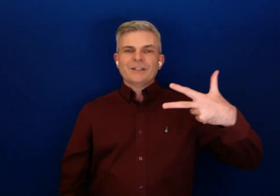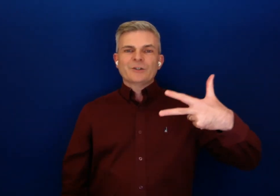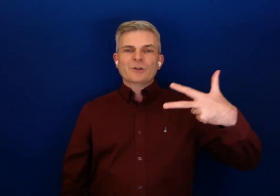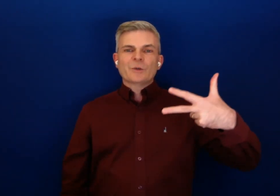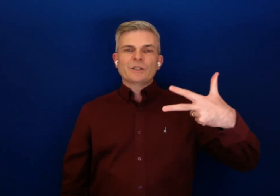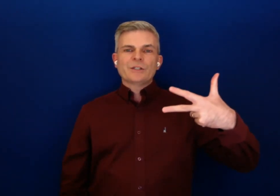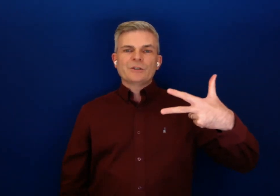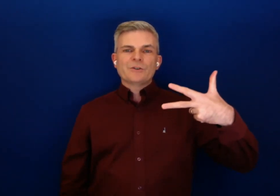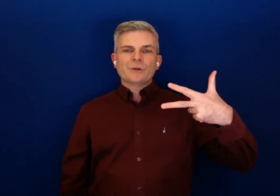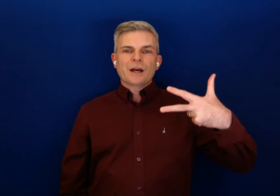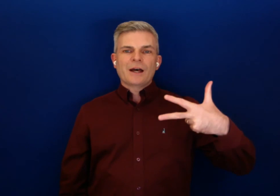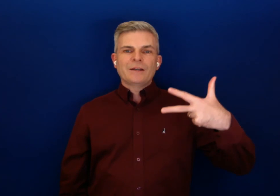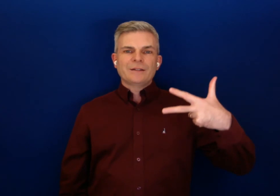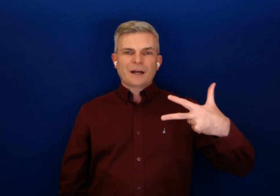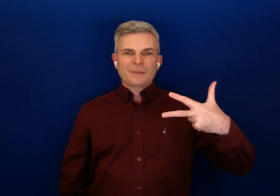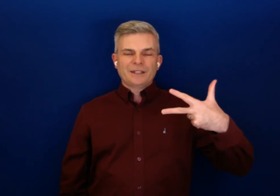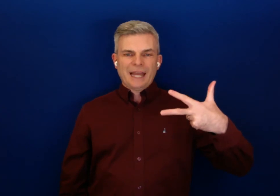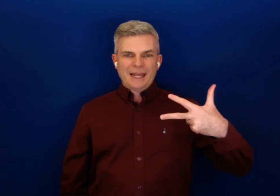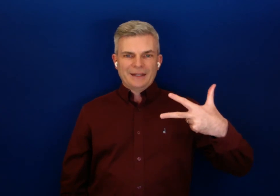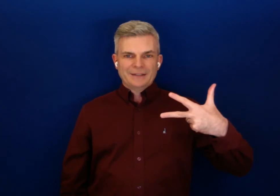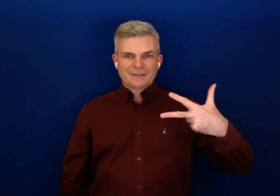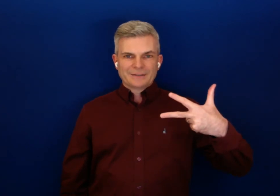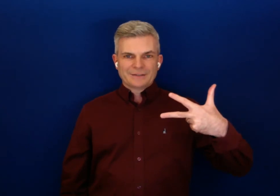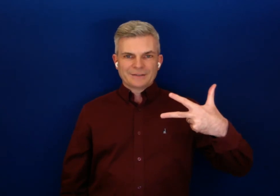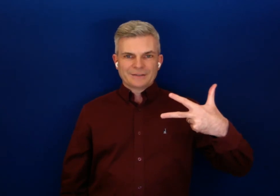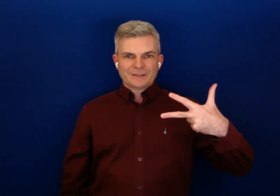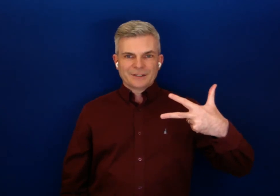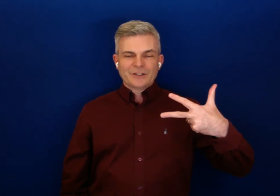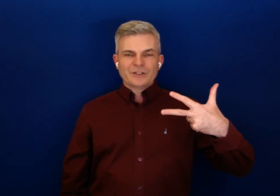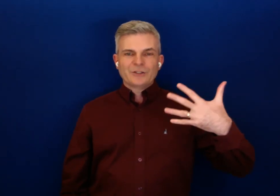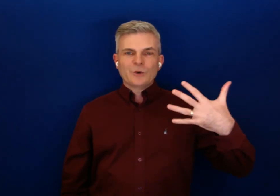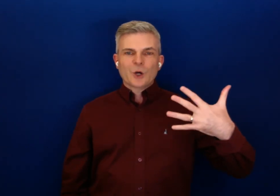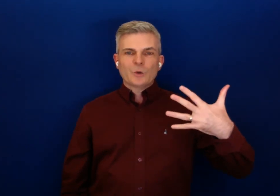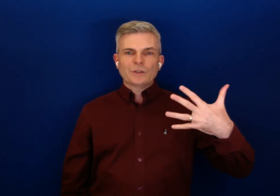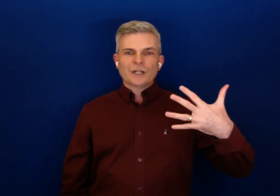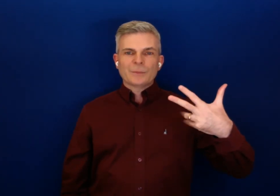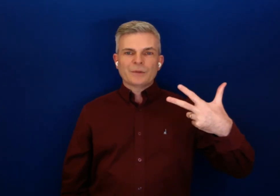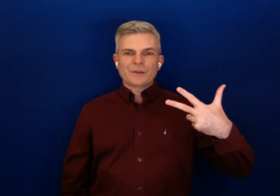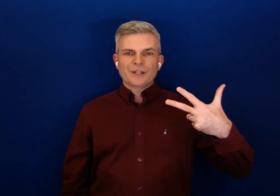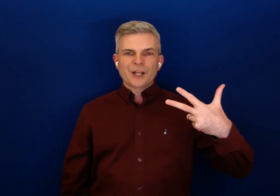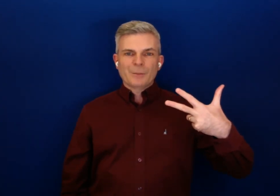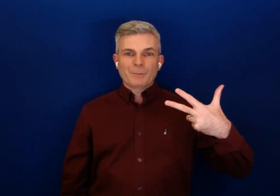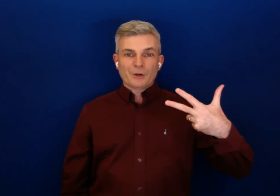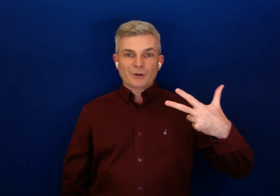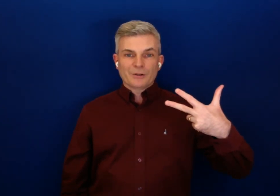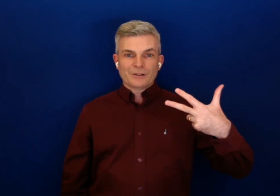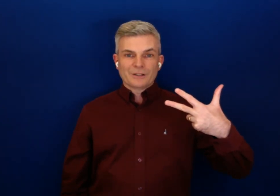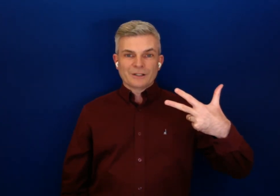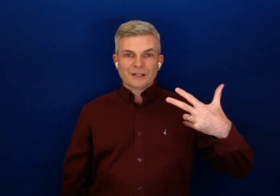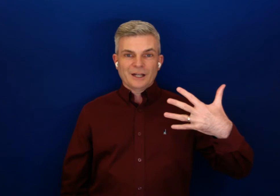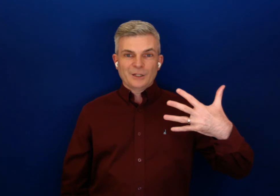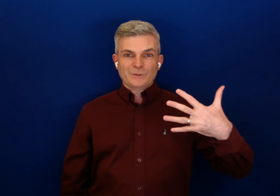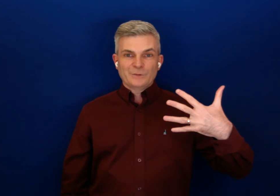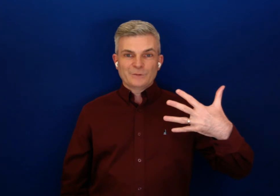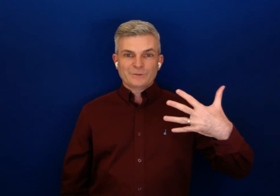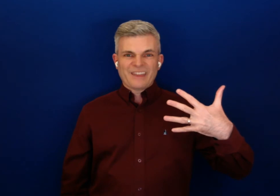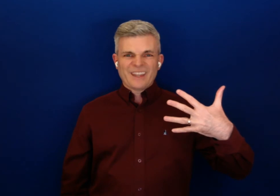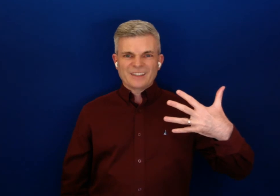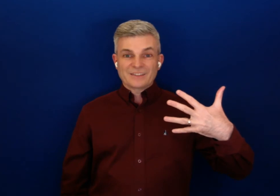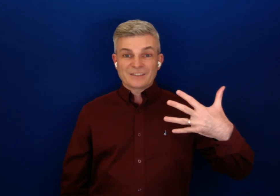you're going to use your non-dominant hand to hold up the number of